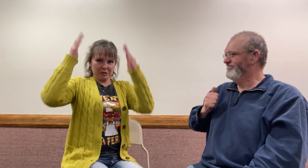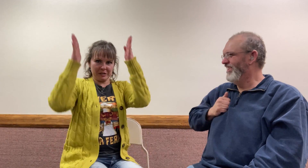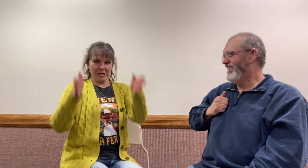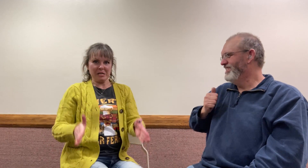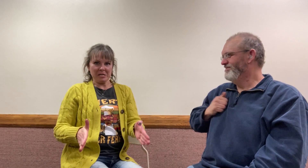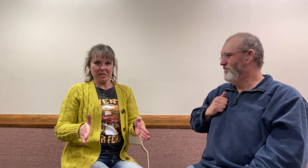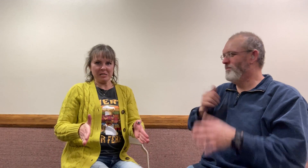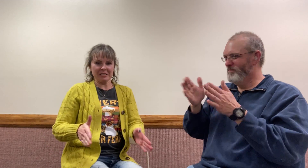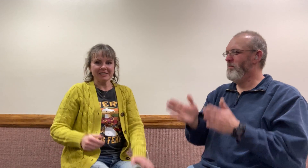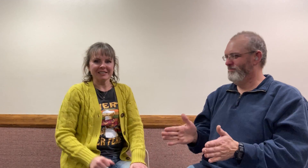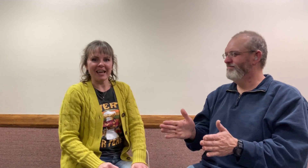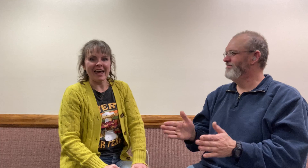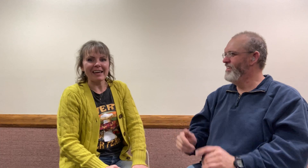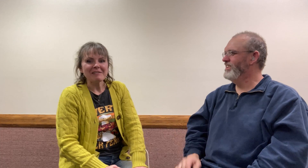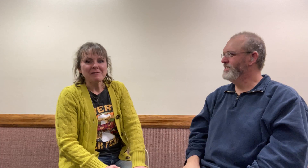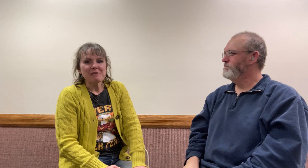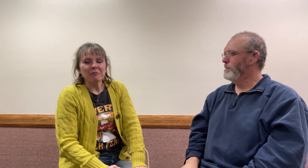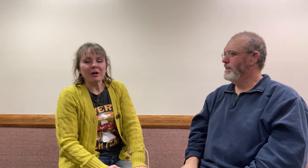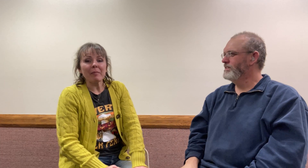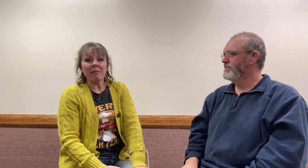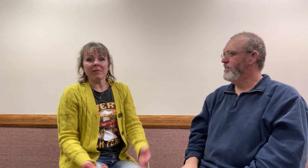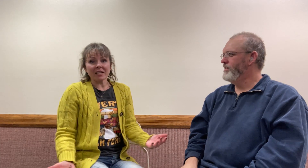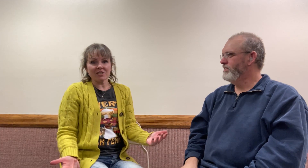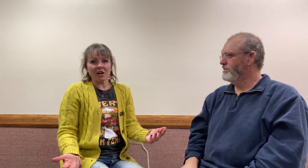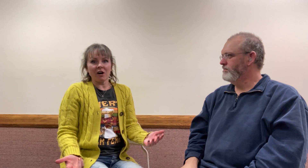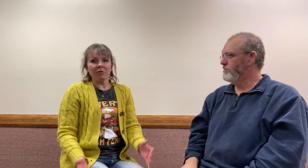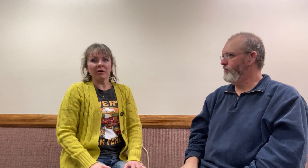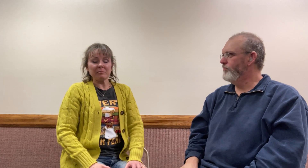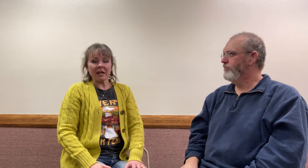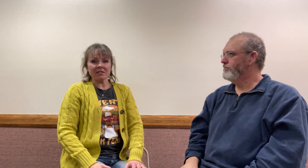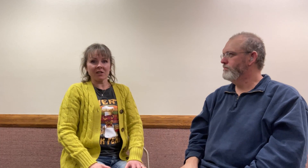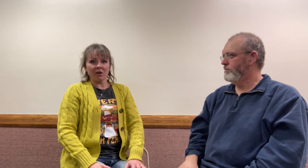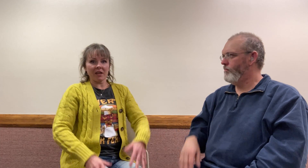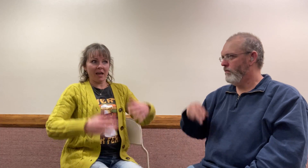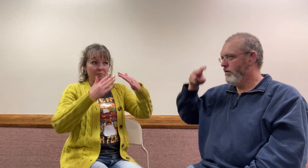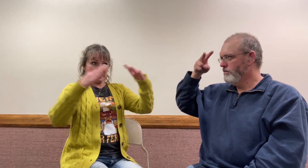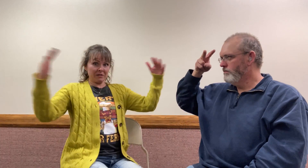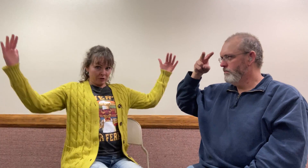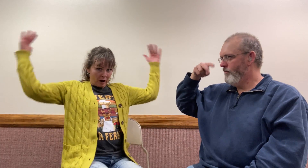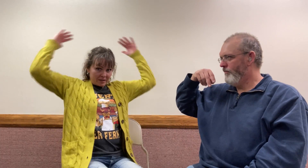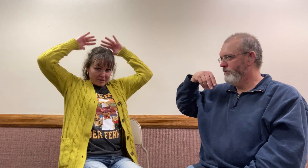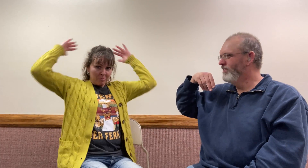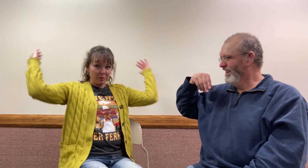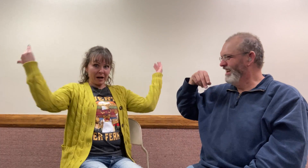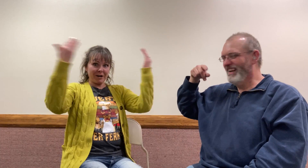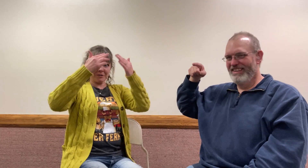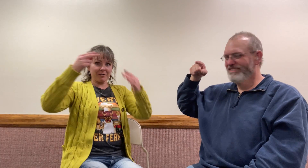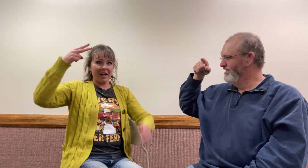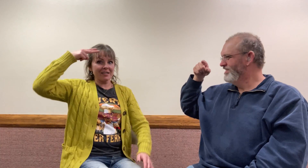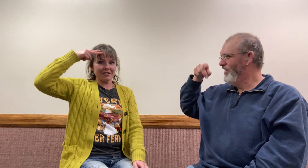person. Okay. What about Mexico? Well, in Mexico, they have big sombreros, right?